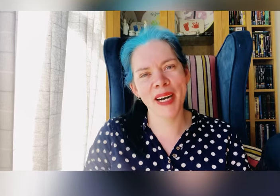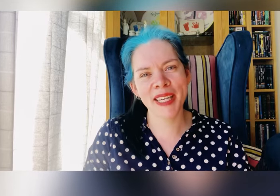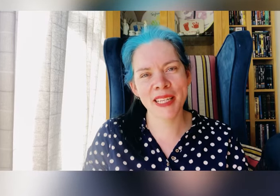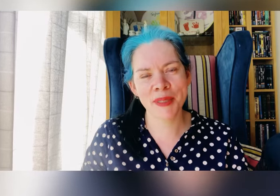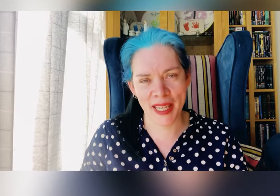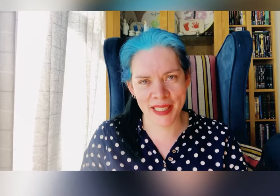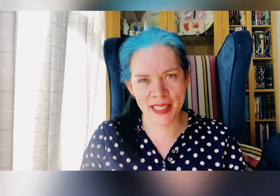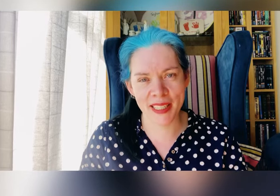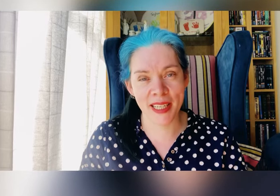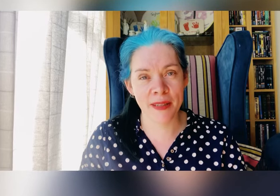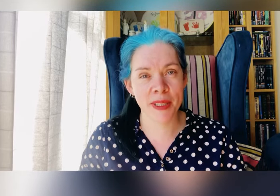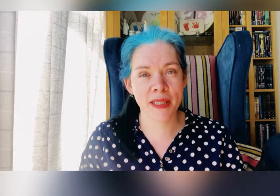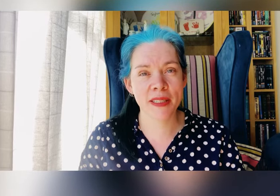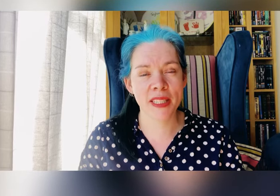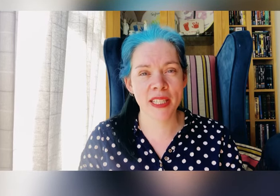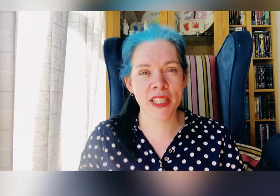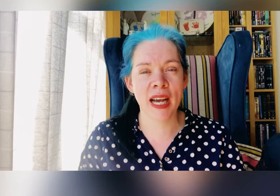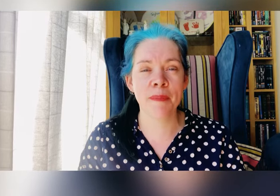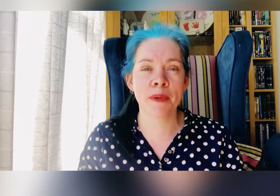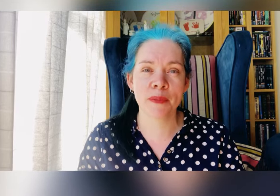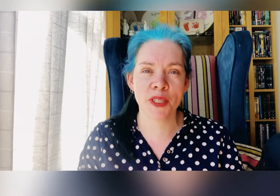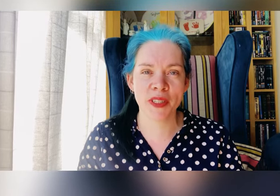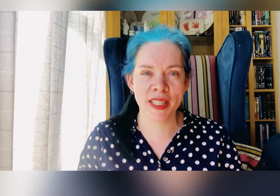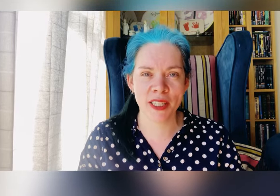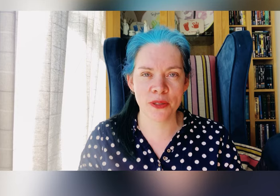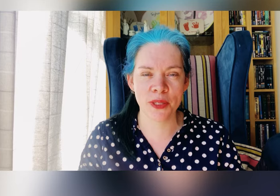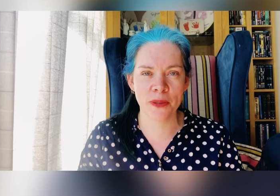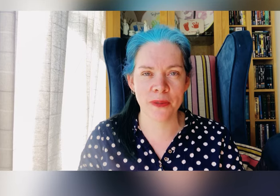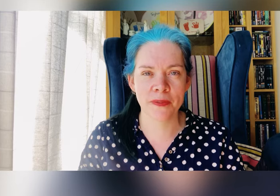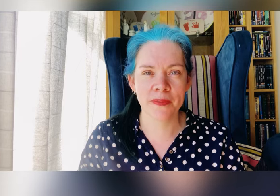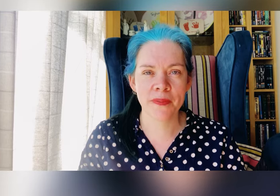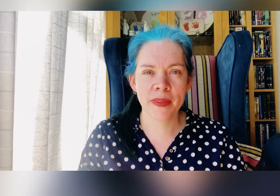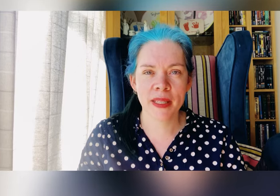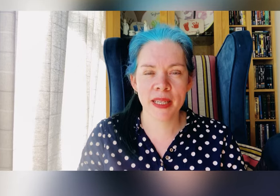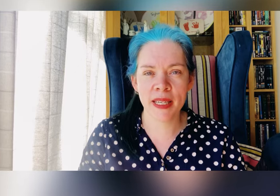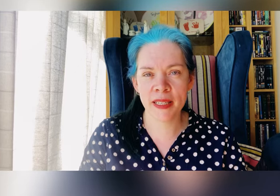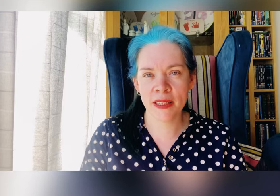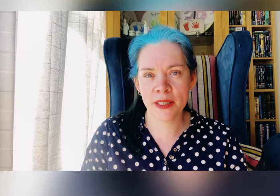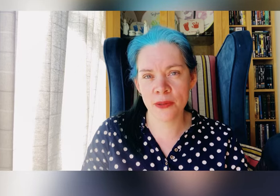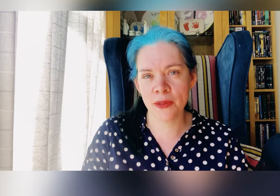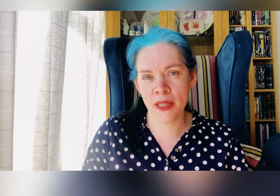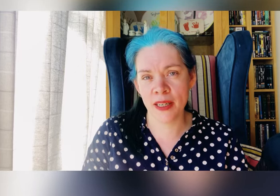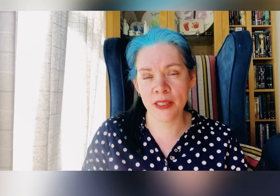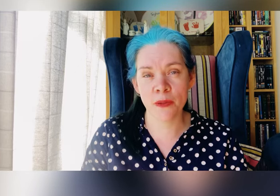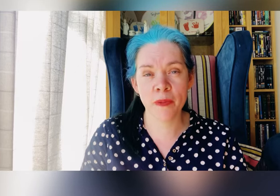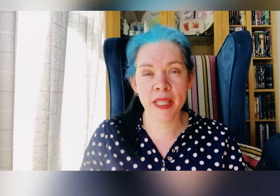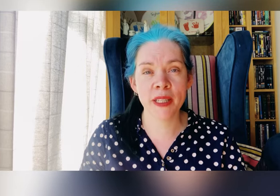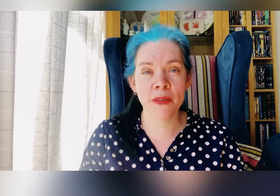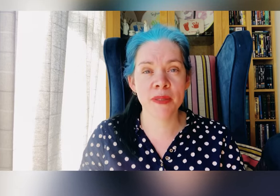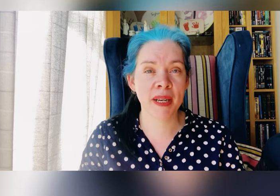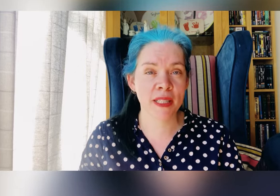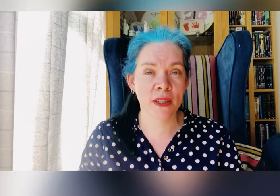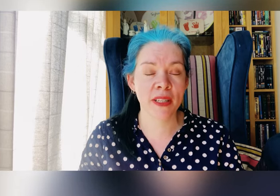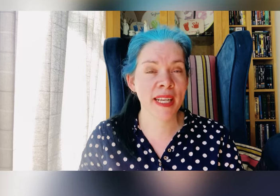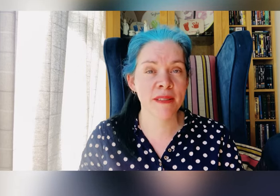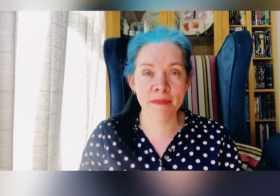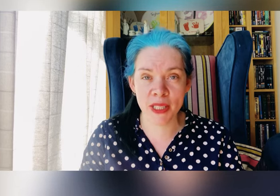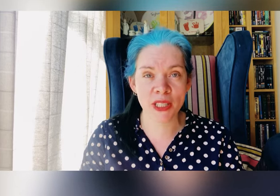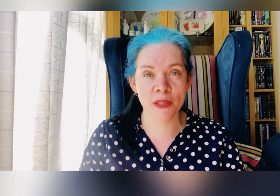My name's Alison and I'm the class teacher at Broom Street Nursery School. In our school class, we use Makaton as much as we